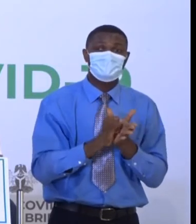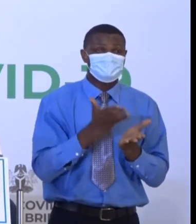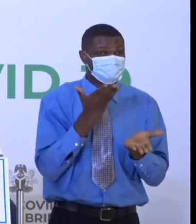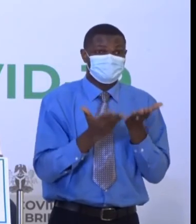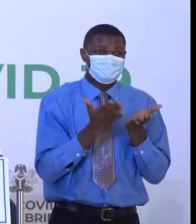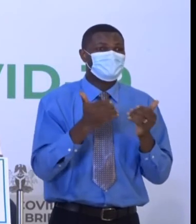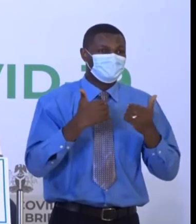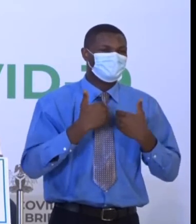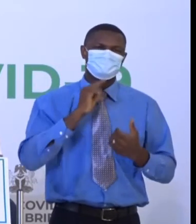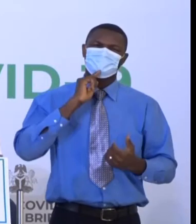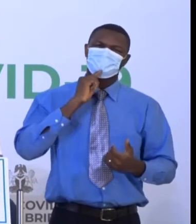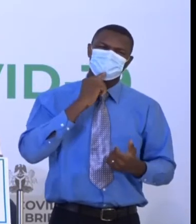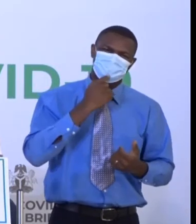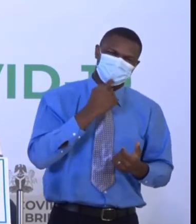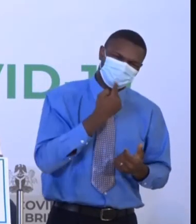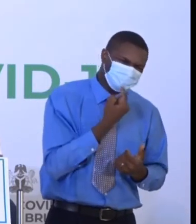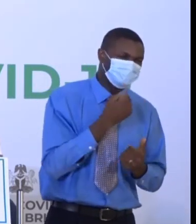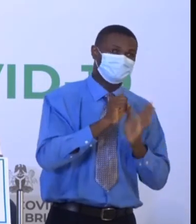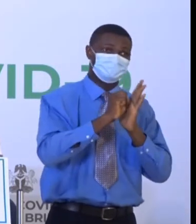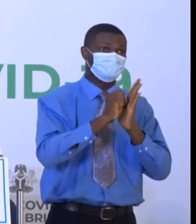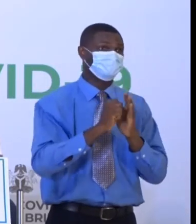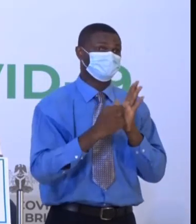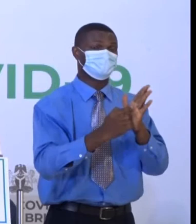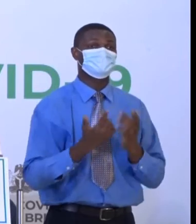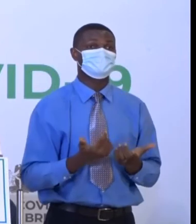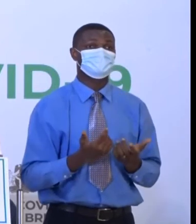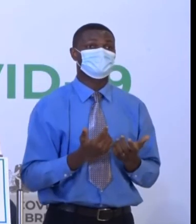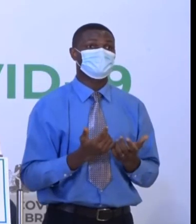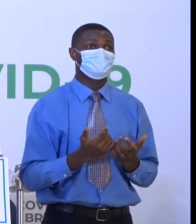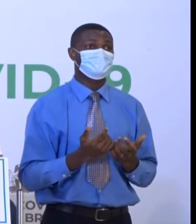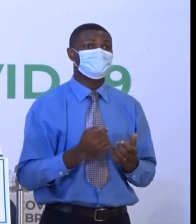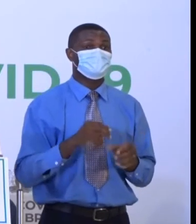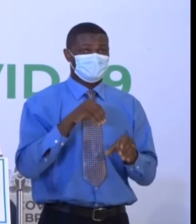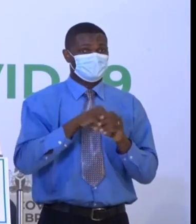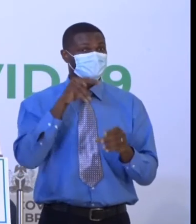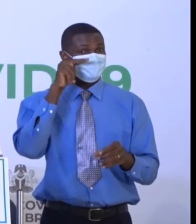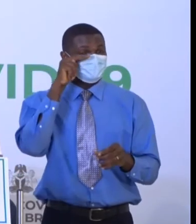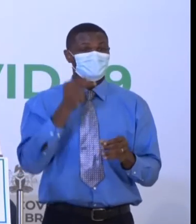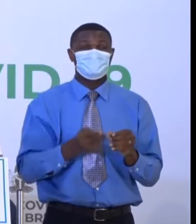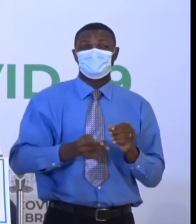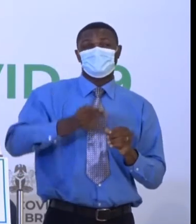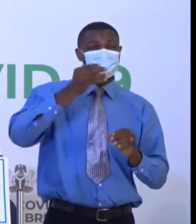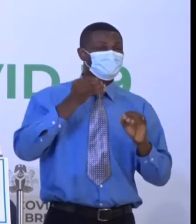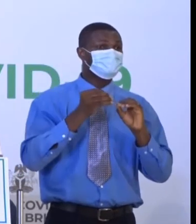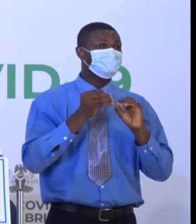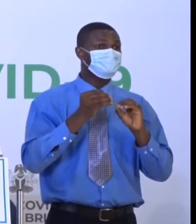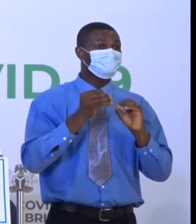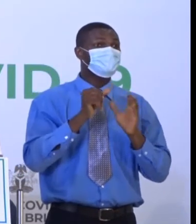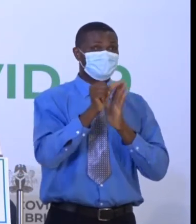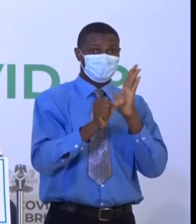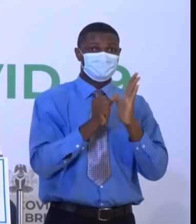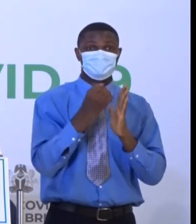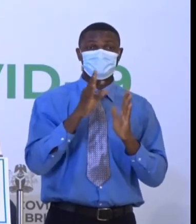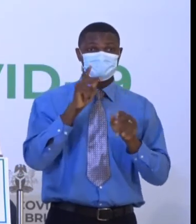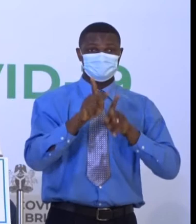complications. In Nigeria, the age group with the highest cases of COVID are those between 31